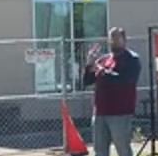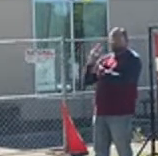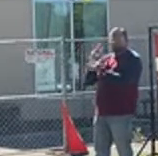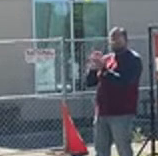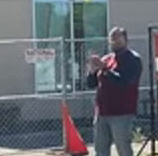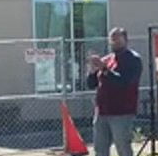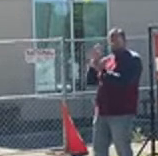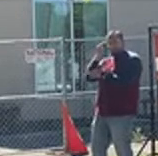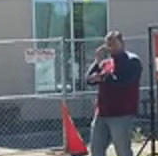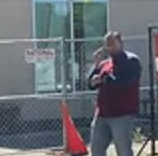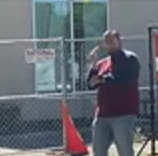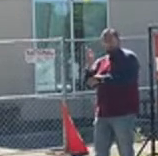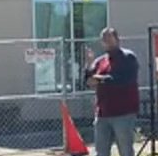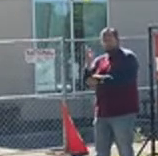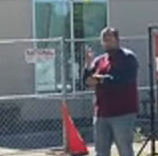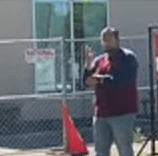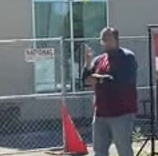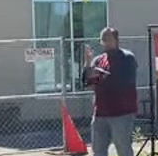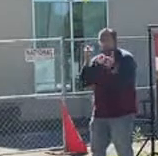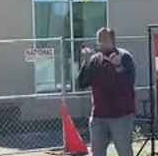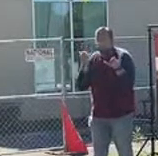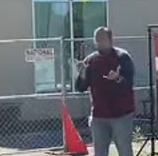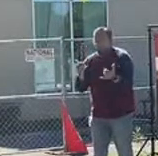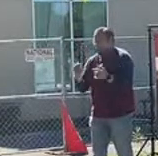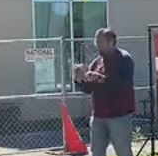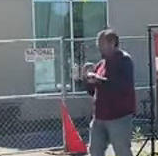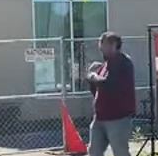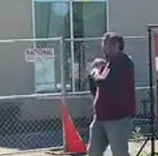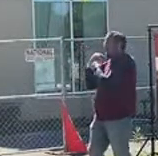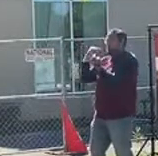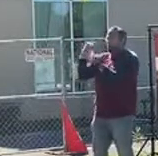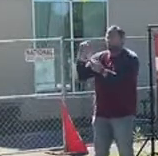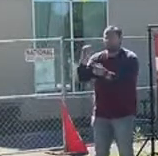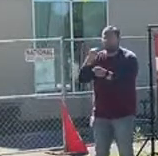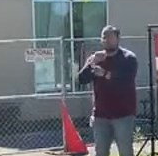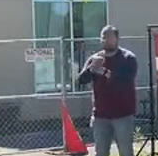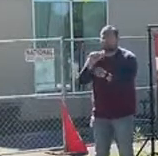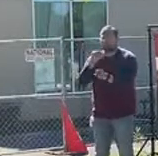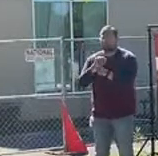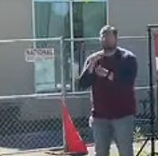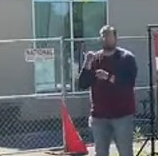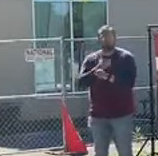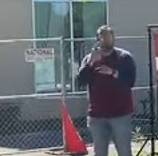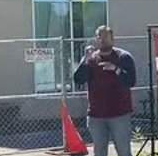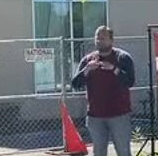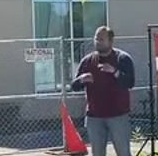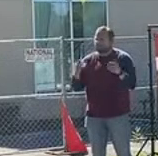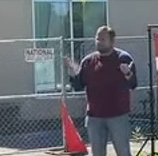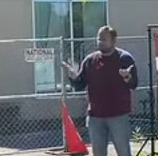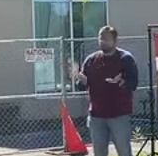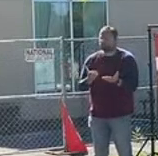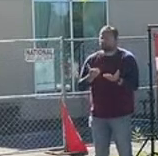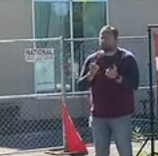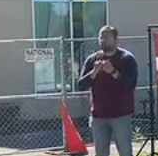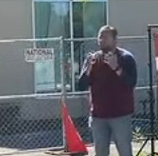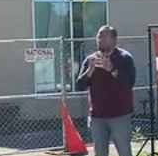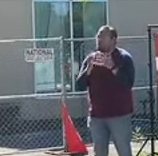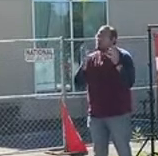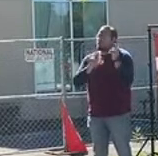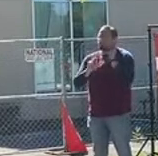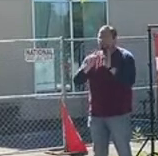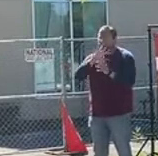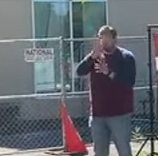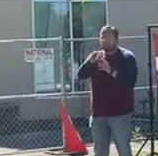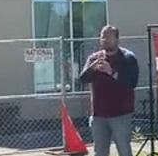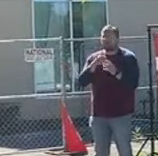of what it takes to get to this day. And we couldn't have gotten where we are without so many people being involved. And